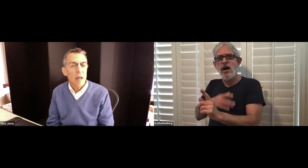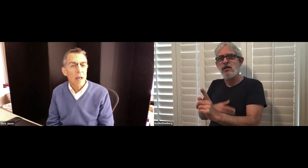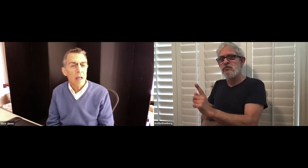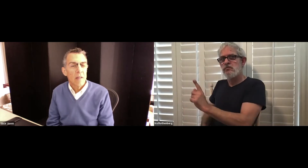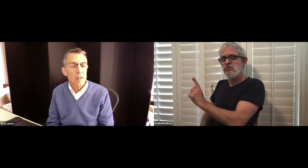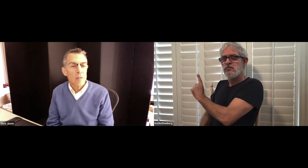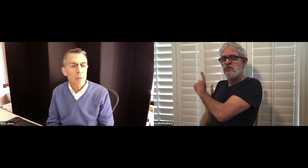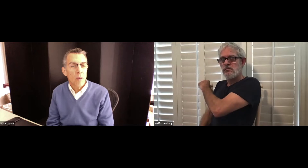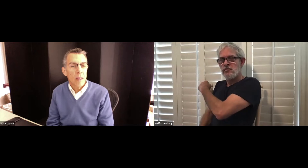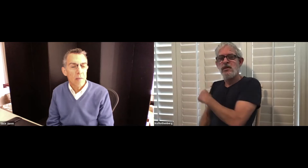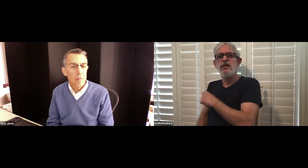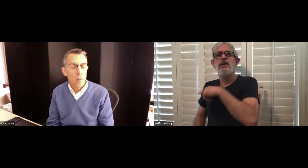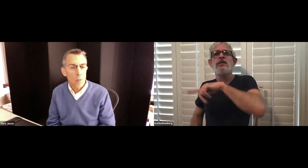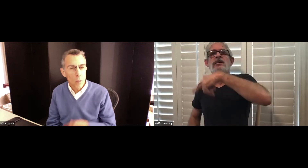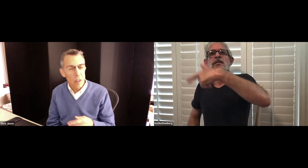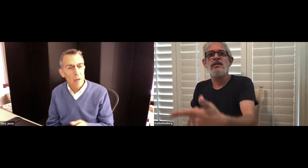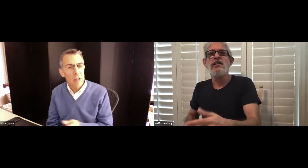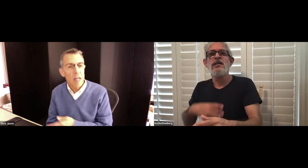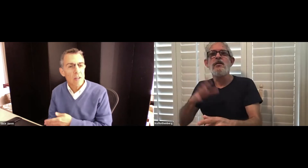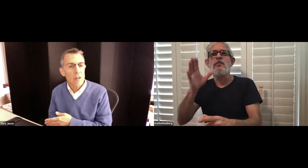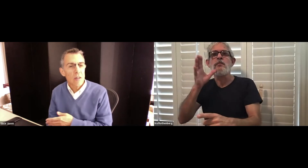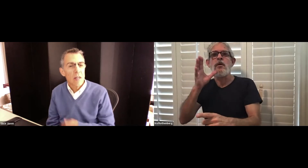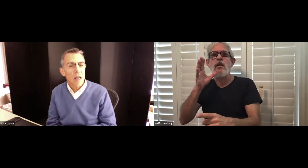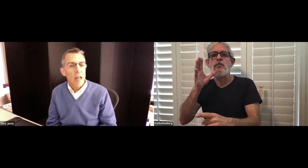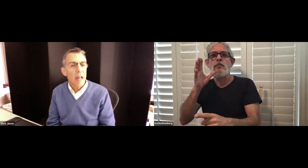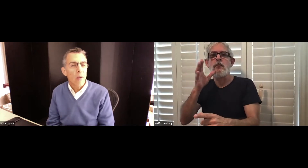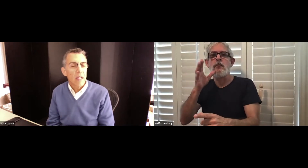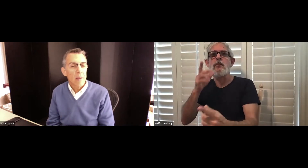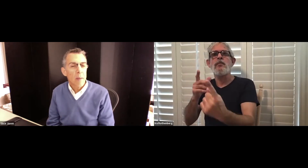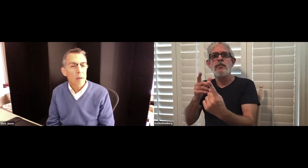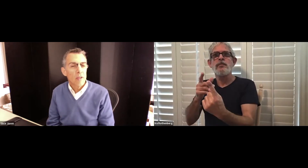and spoke, and then was allowed to enter. Now, when it came to my mother's turn,